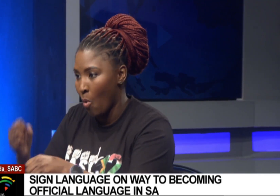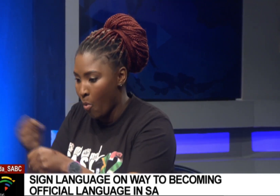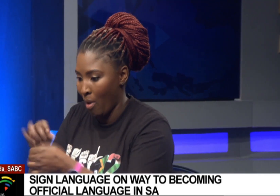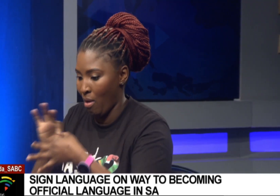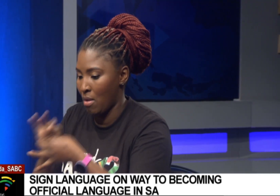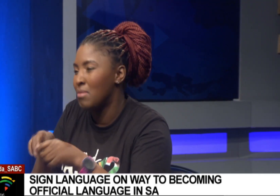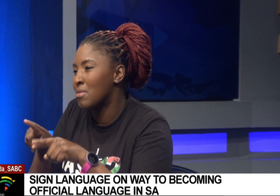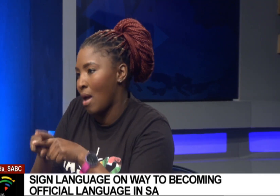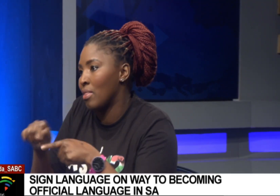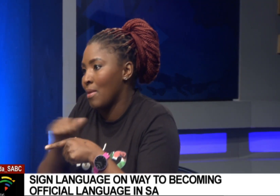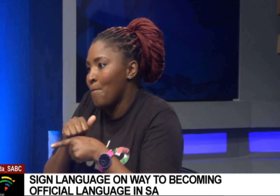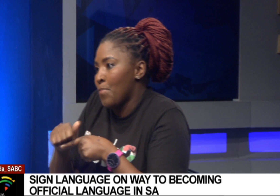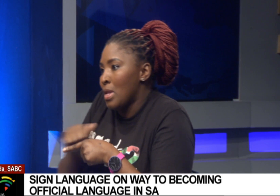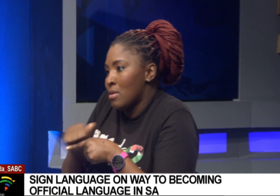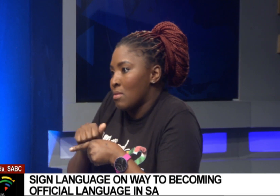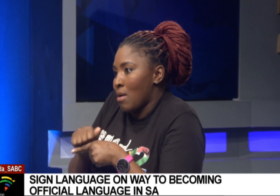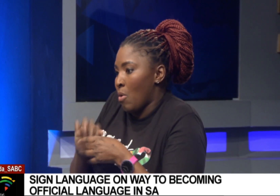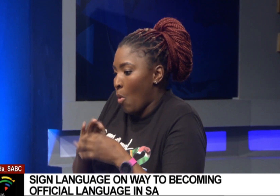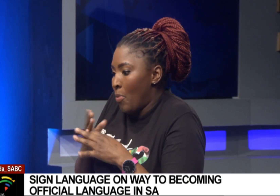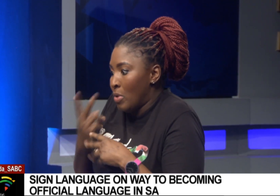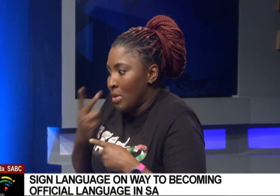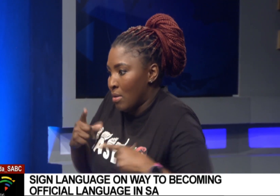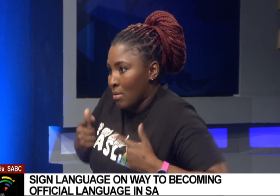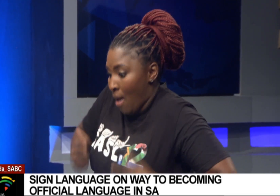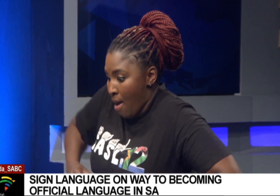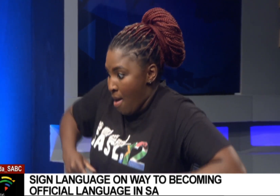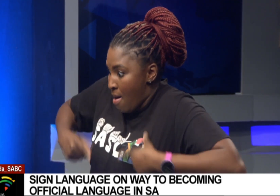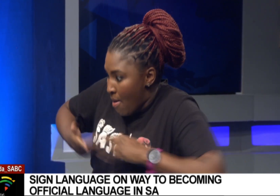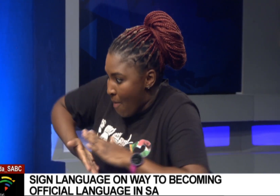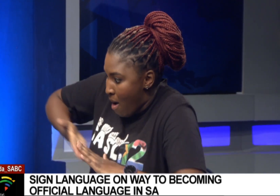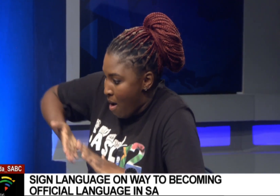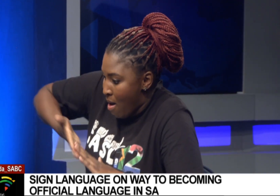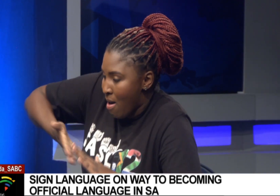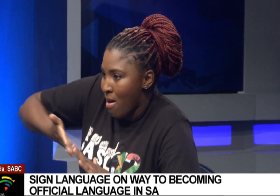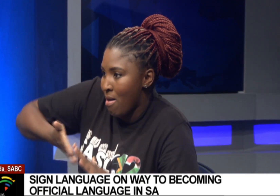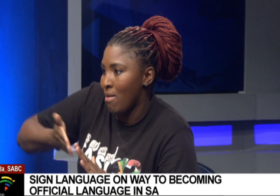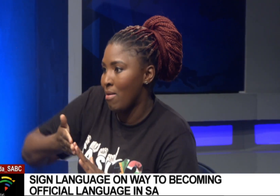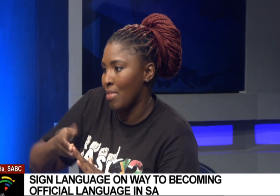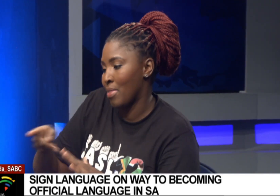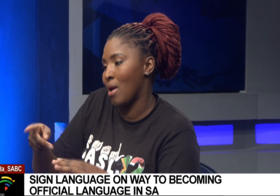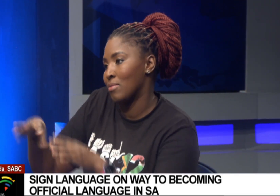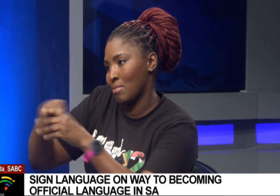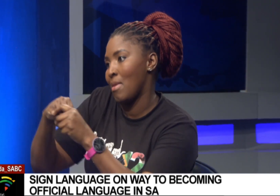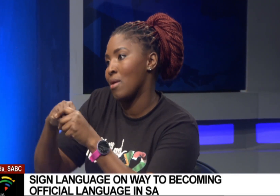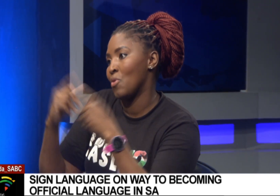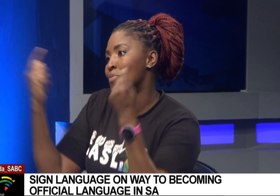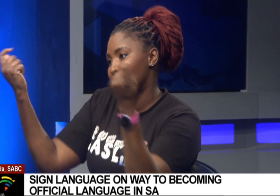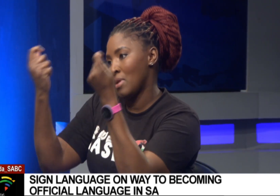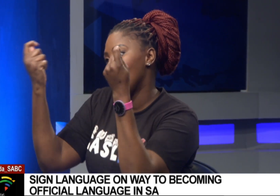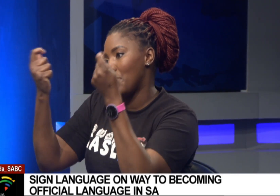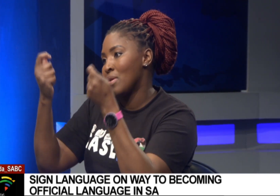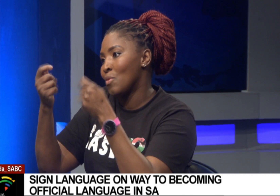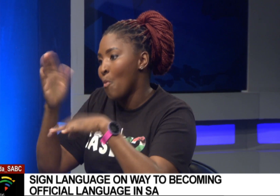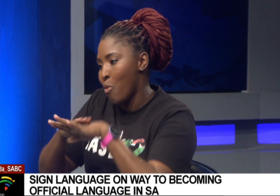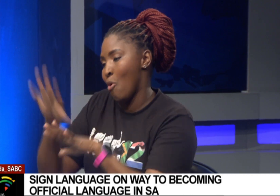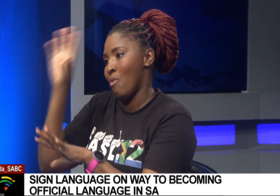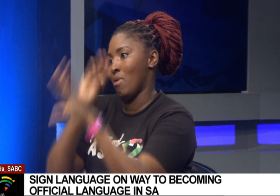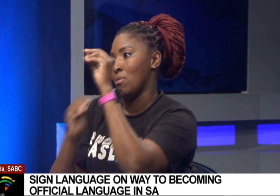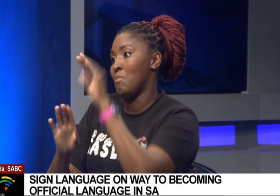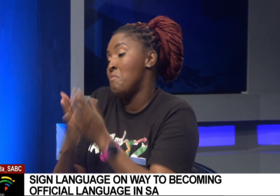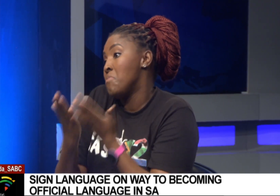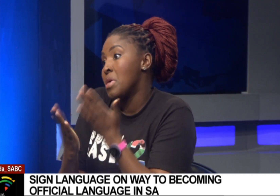to making sure that once it becomes an official language, then at least the deaf community will be there to also assist the hearing community to be also